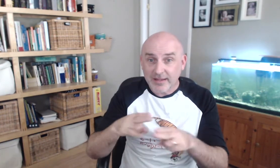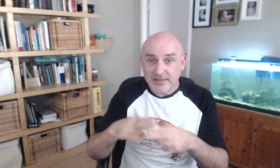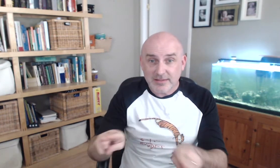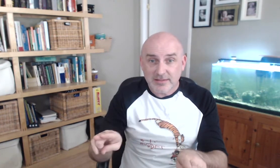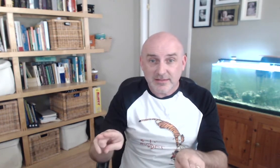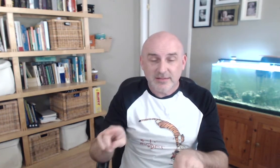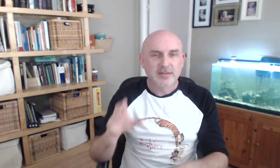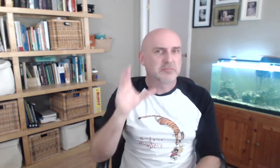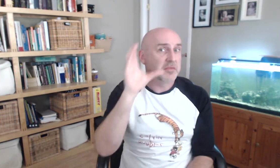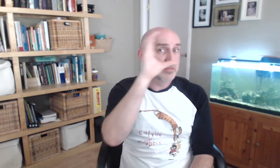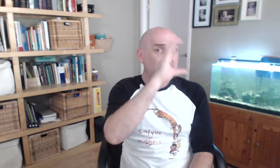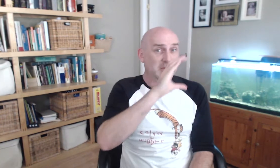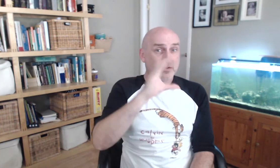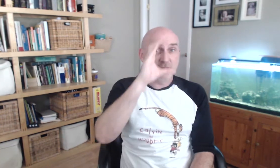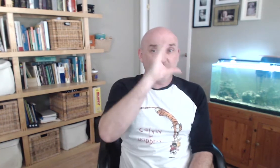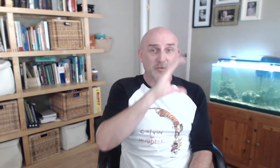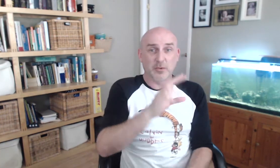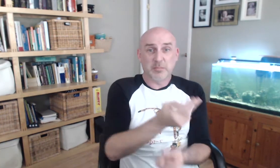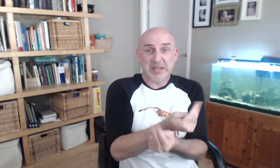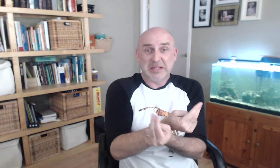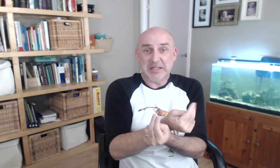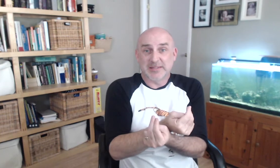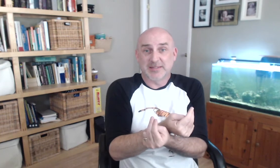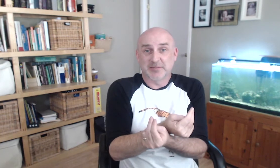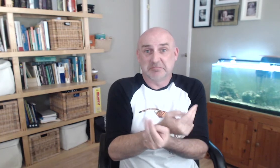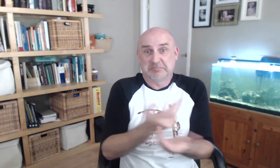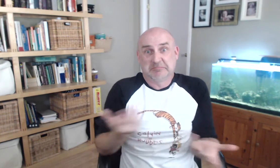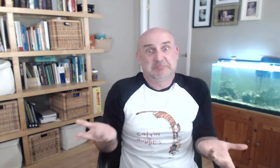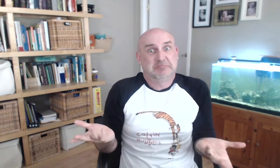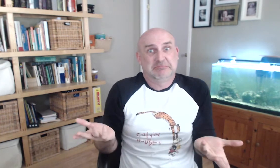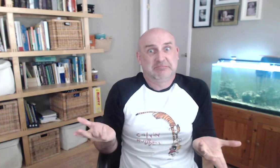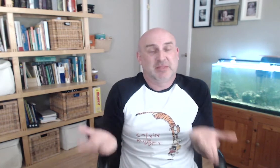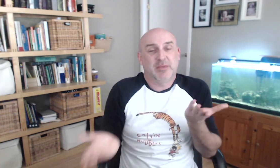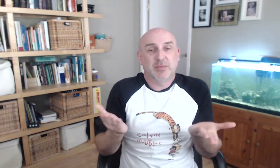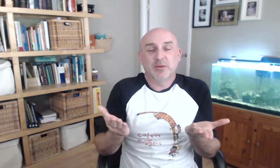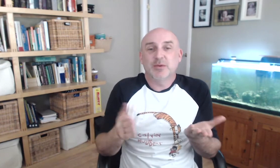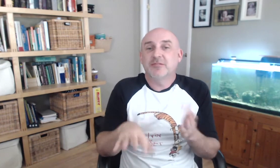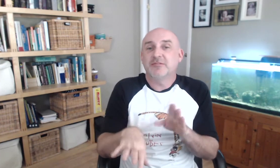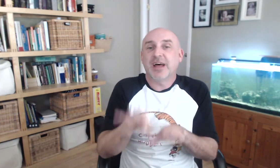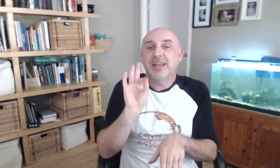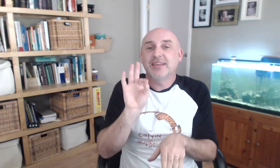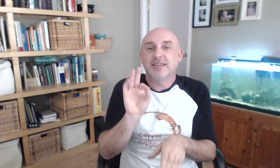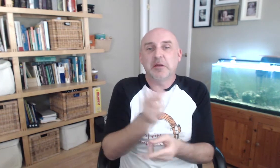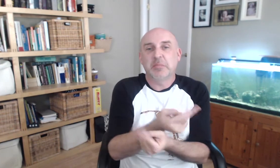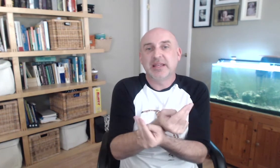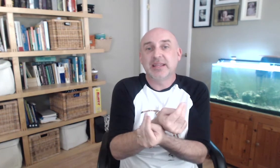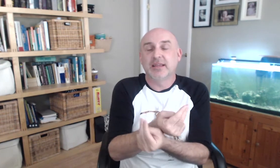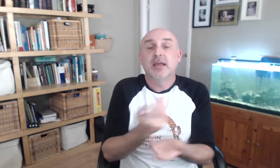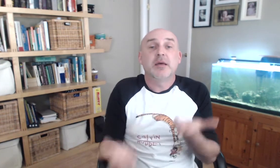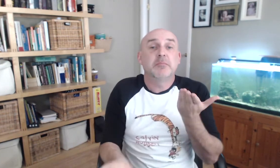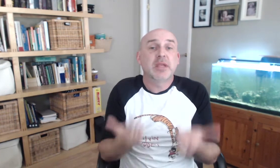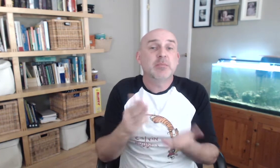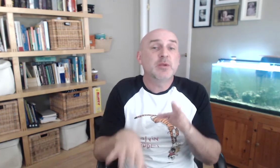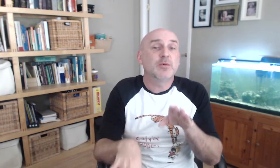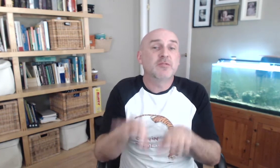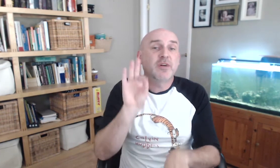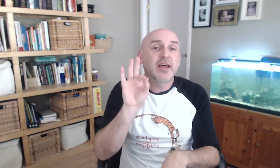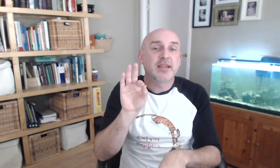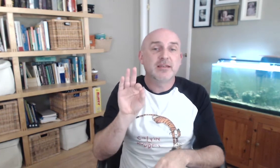eggs. Maybe you're going to look for bunnies. Maybe you would find a bunny. Maybe you would find